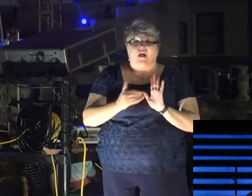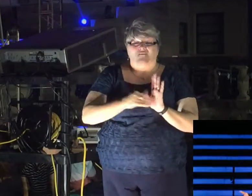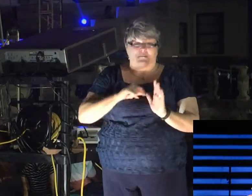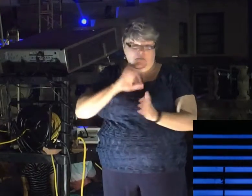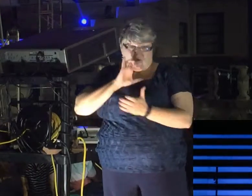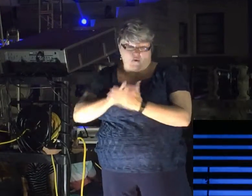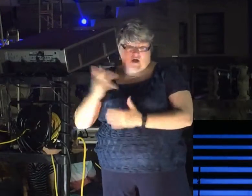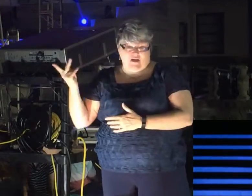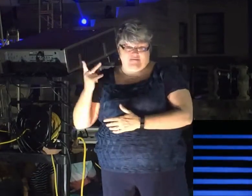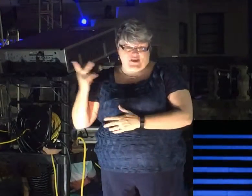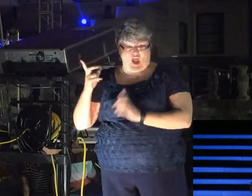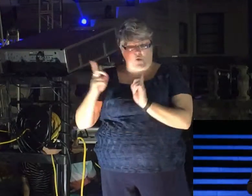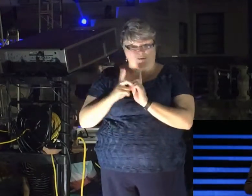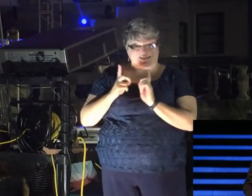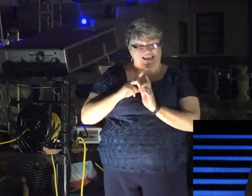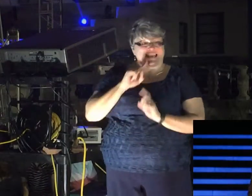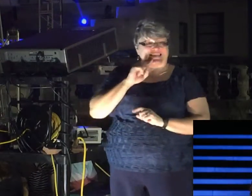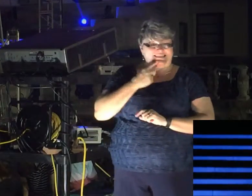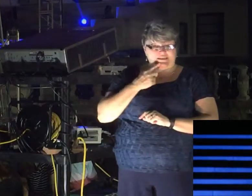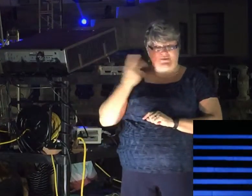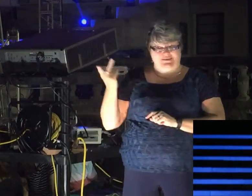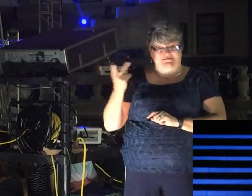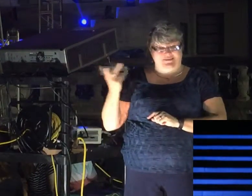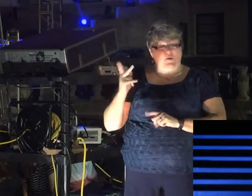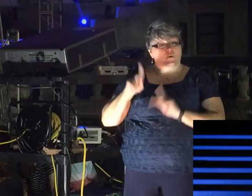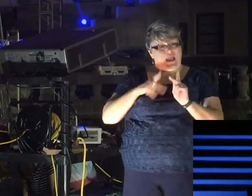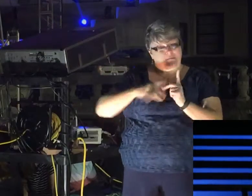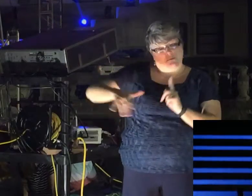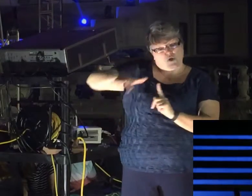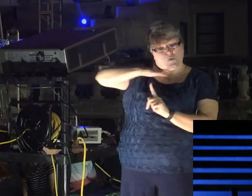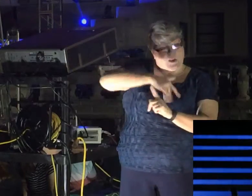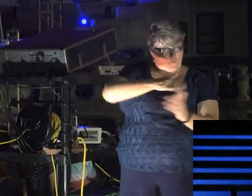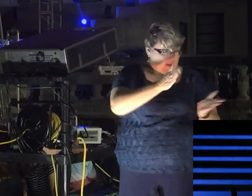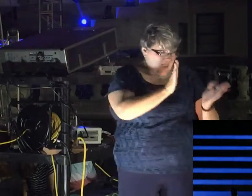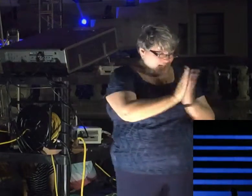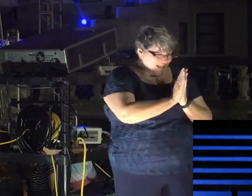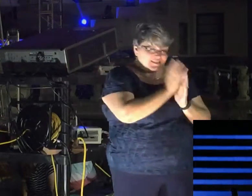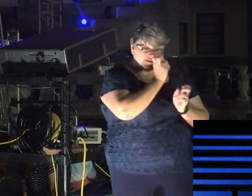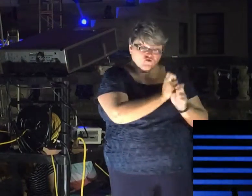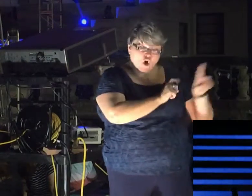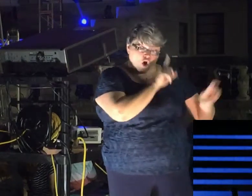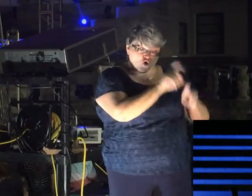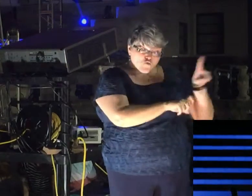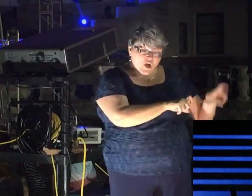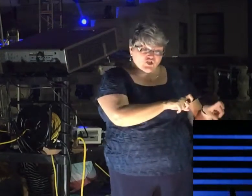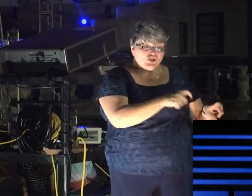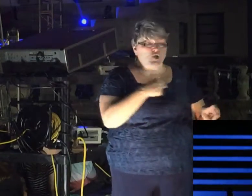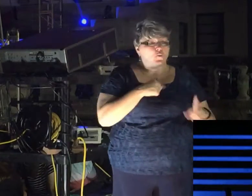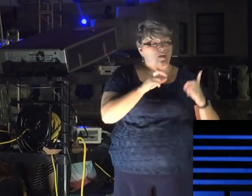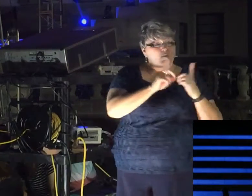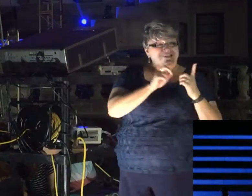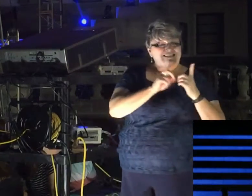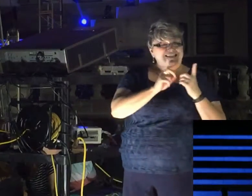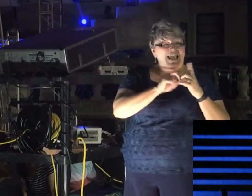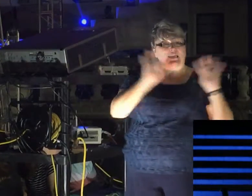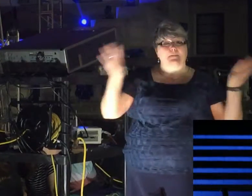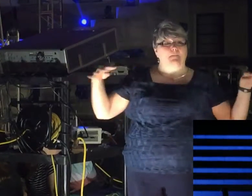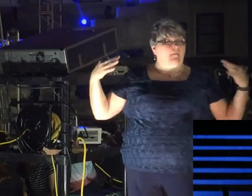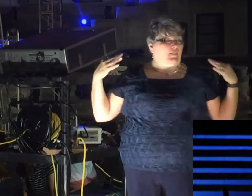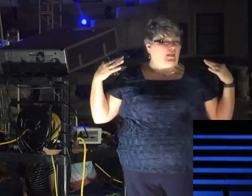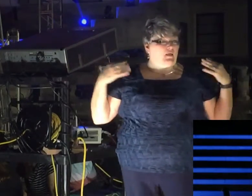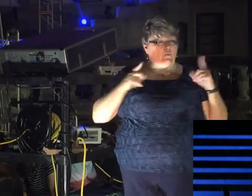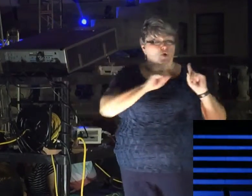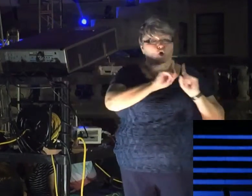story many times of when Donna and I were dating seriously. We had people around us who would ask us hard questions. We would date